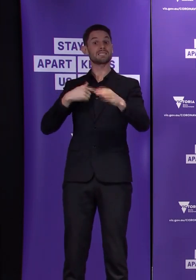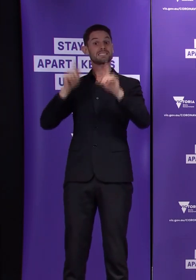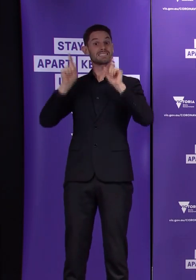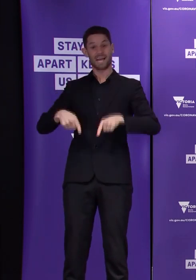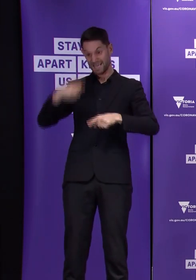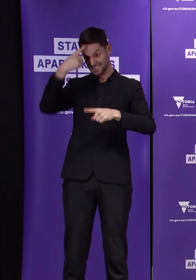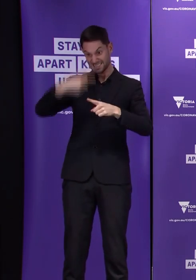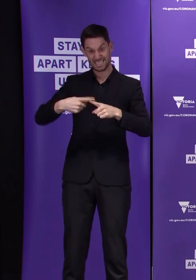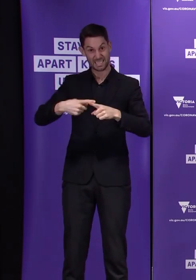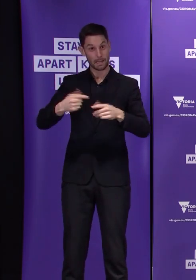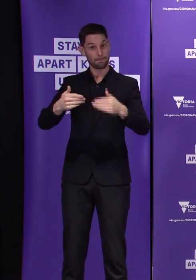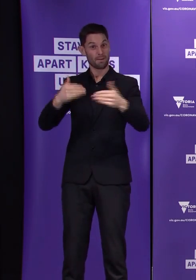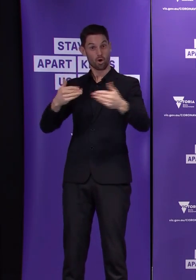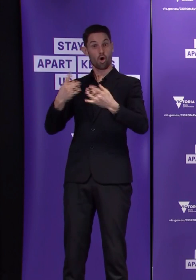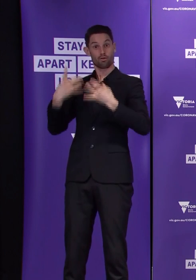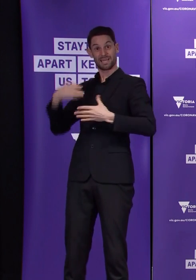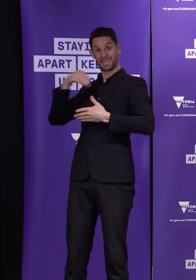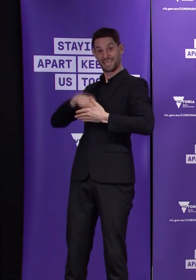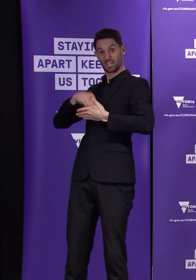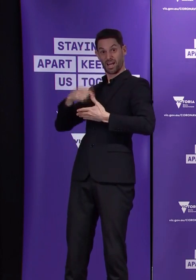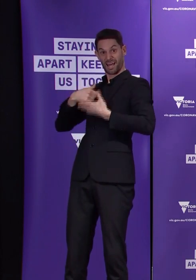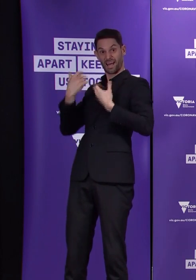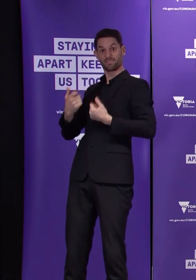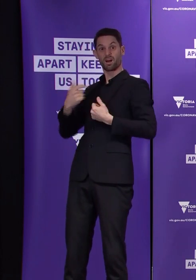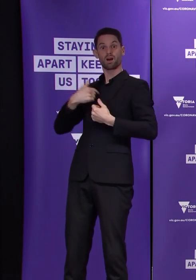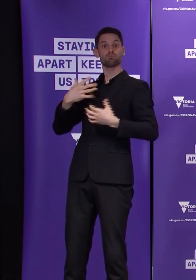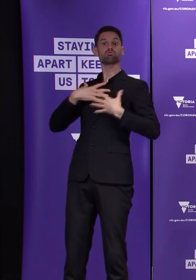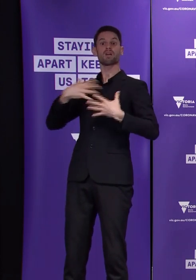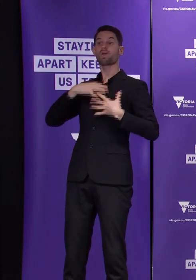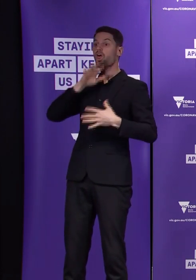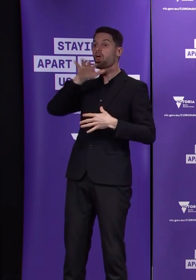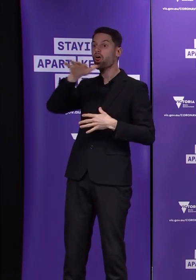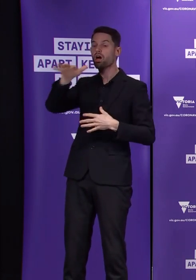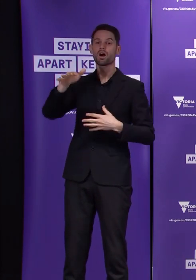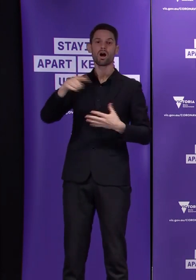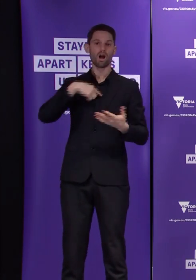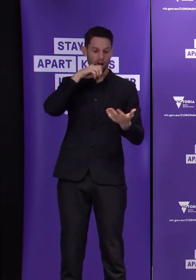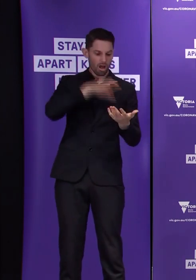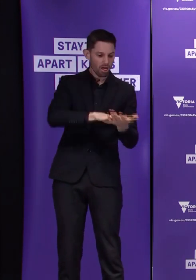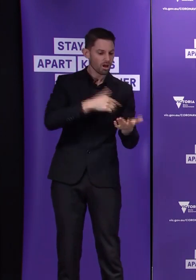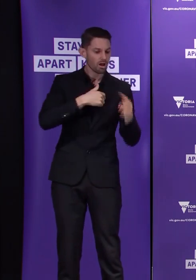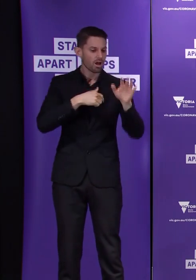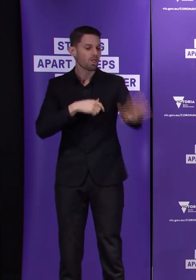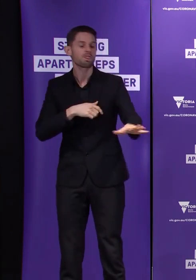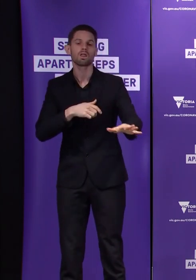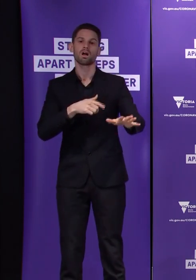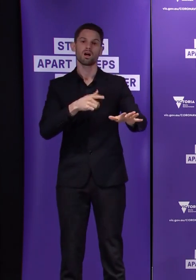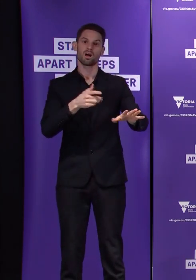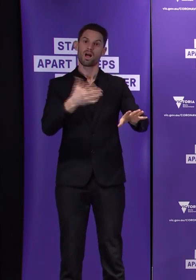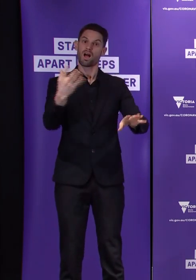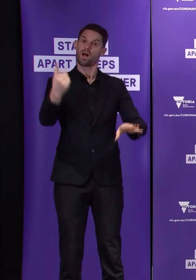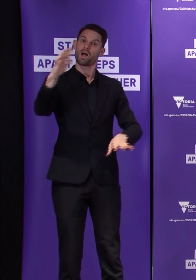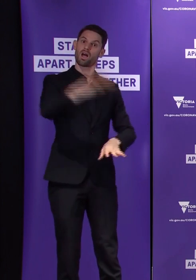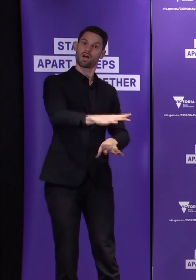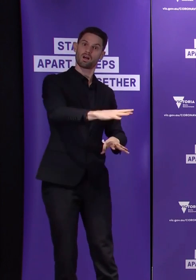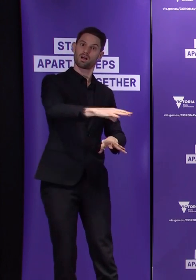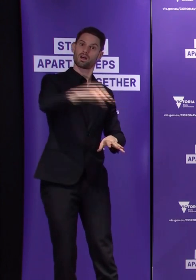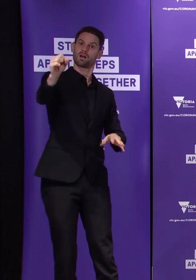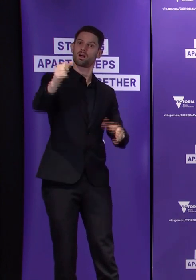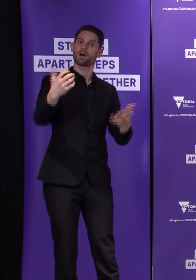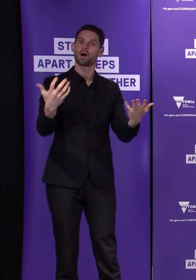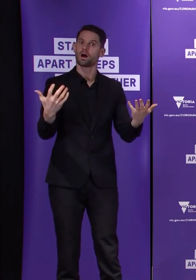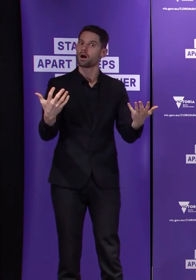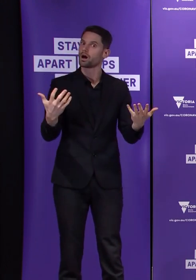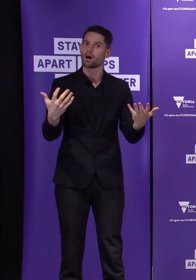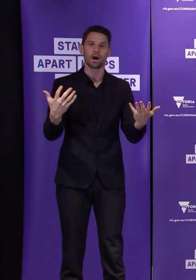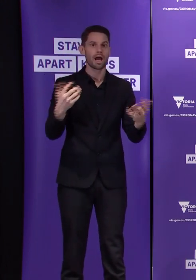to getting symptoms, but if you're a close contact, then you need to get tested. Like if you think you might have come into contact with the same household, for